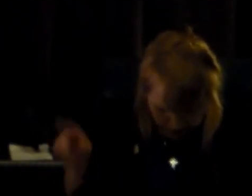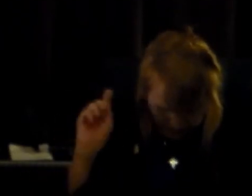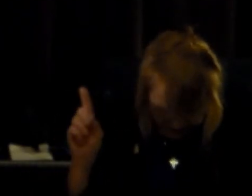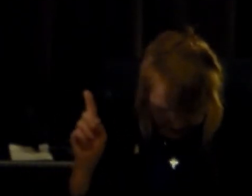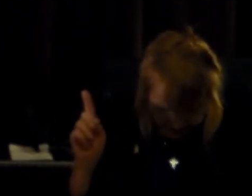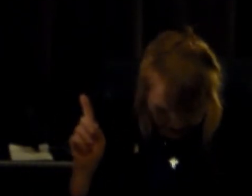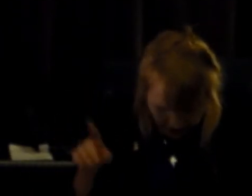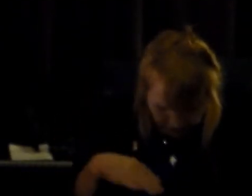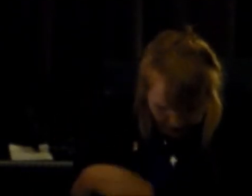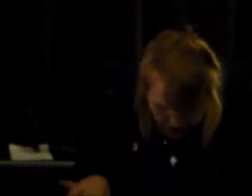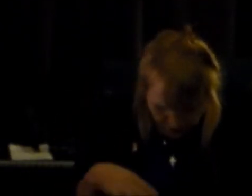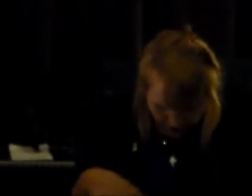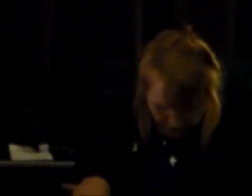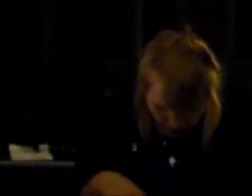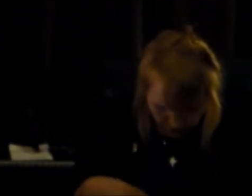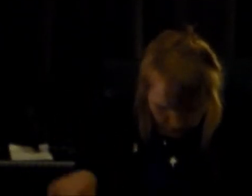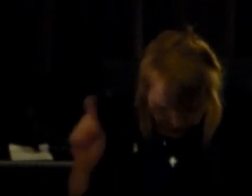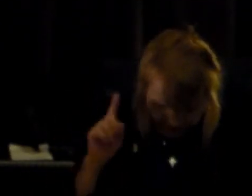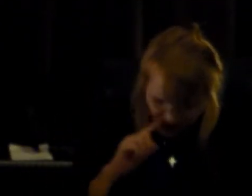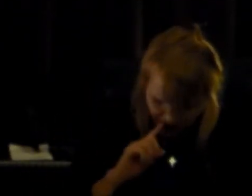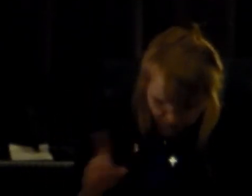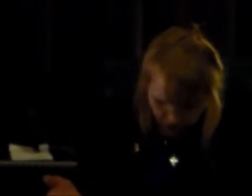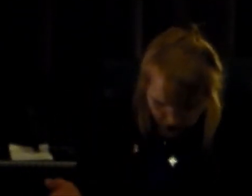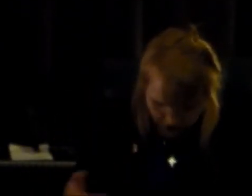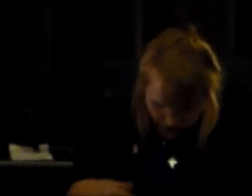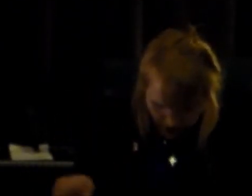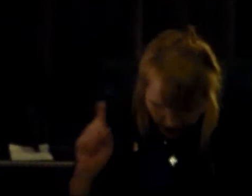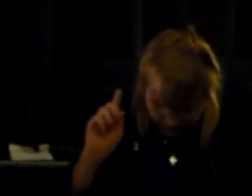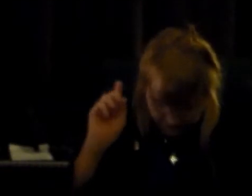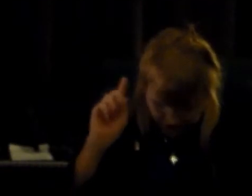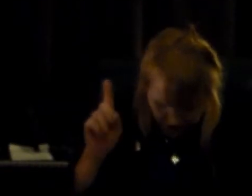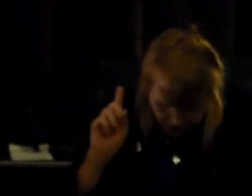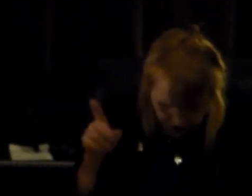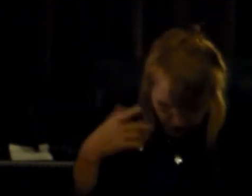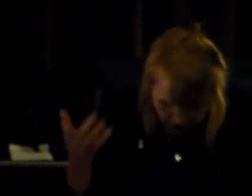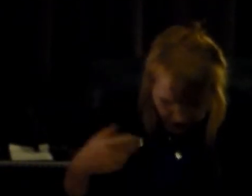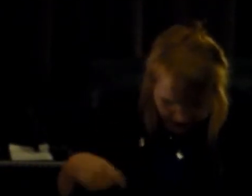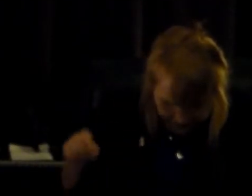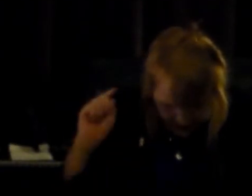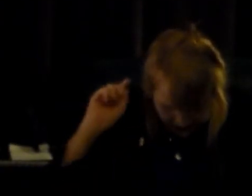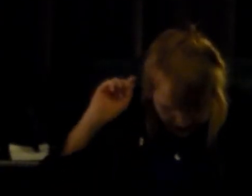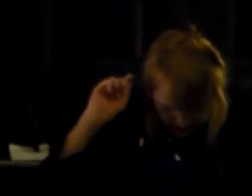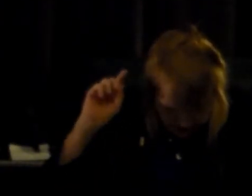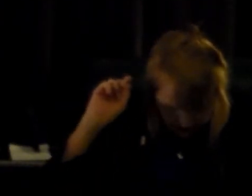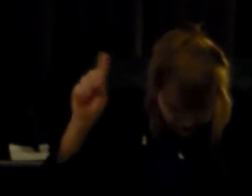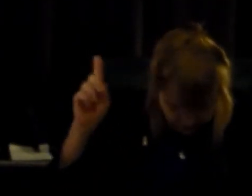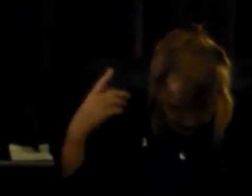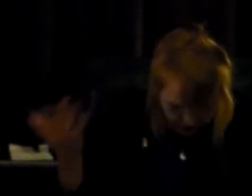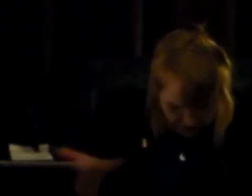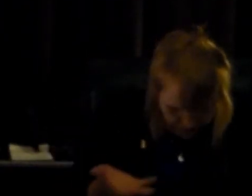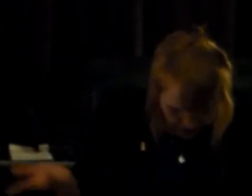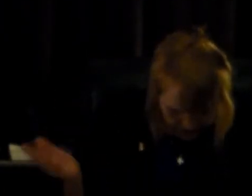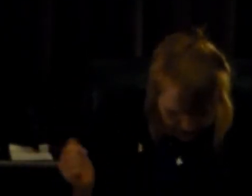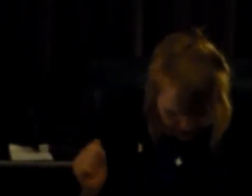me because you have no room for my word. I am telling you what I have seen in the Father's presence,